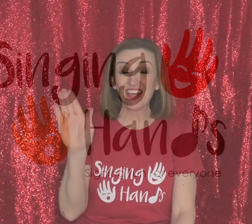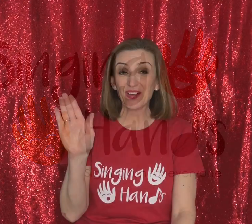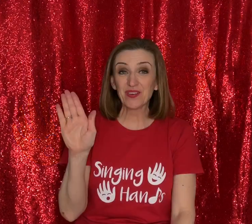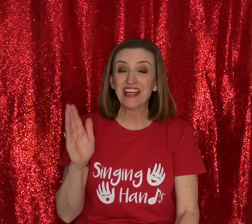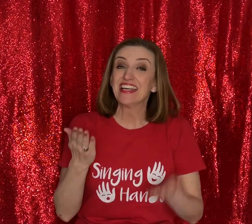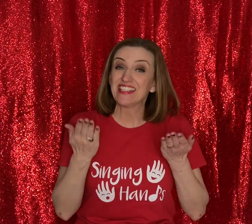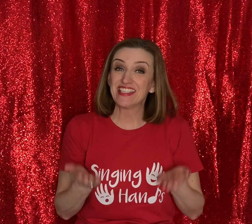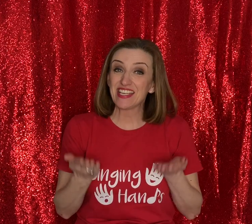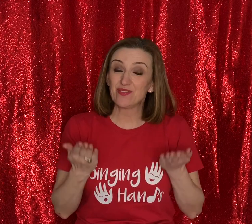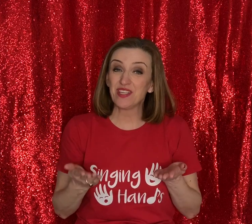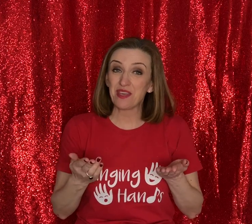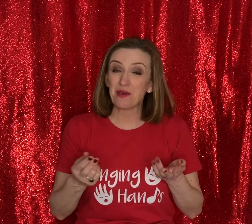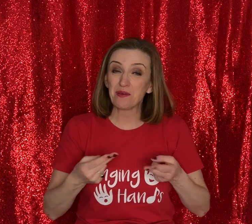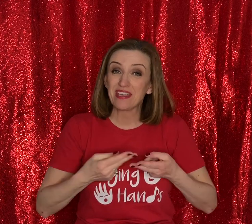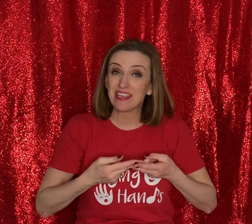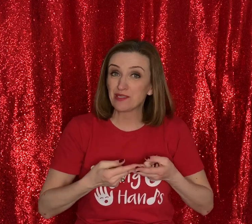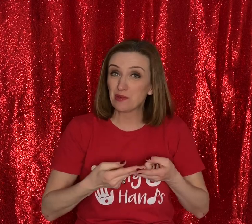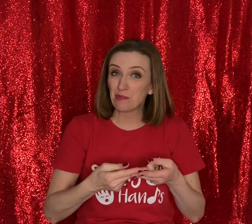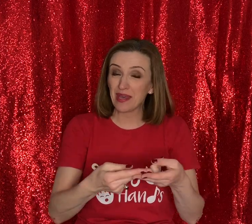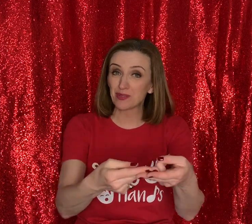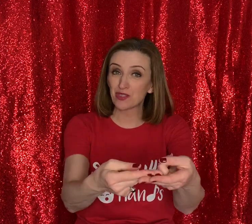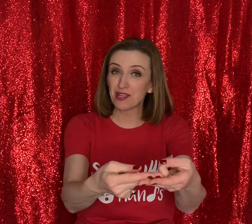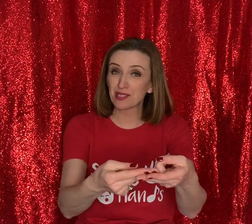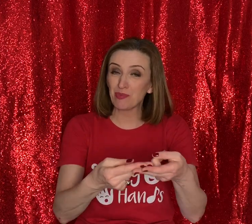Hello, today's video is all about transport.